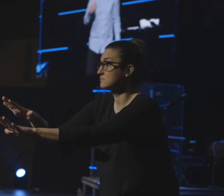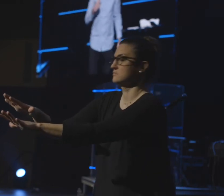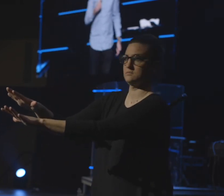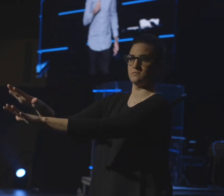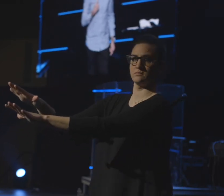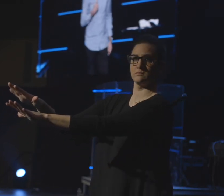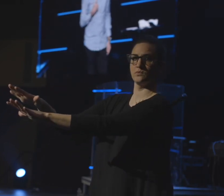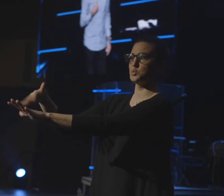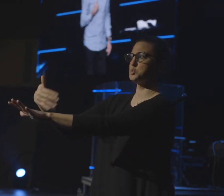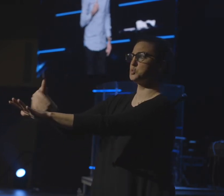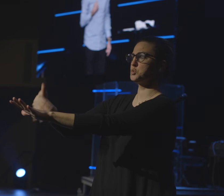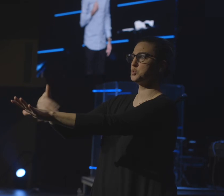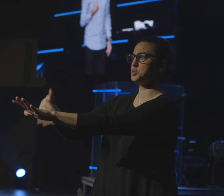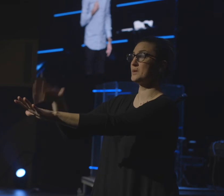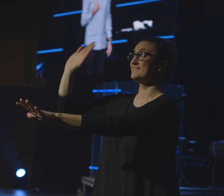simply to say something to me.